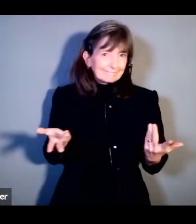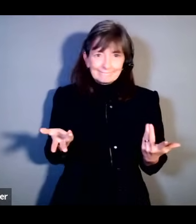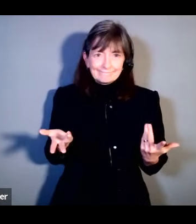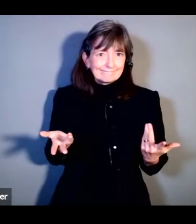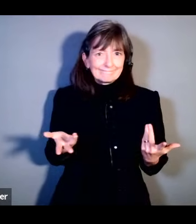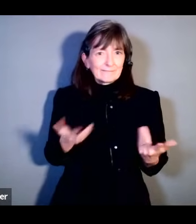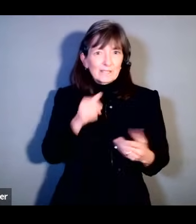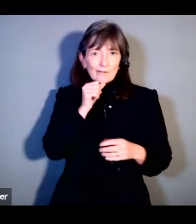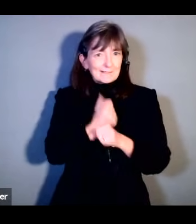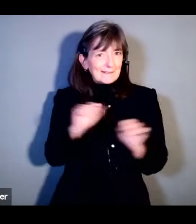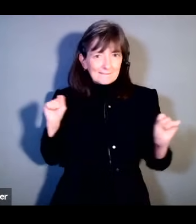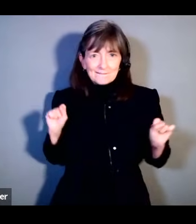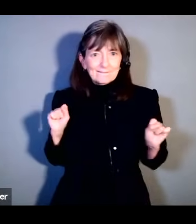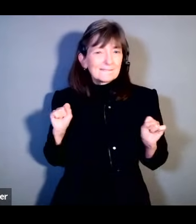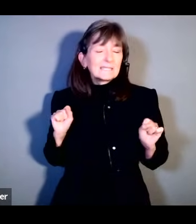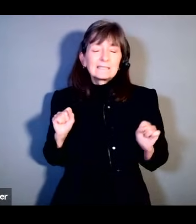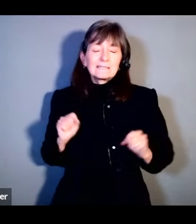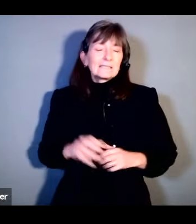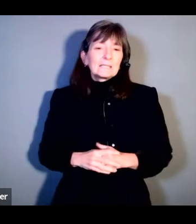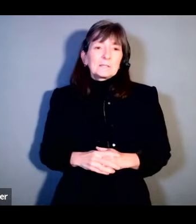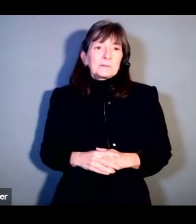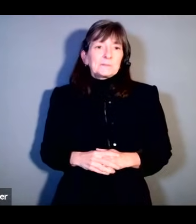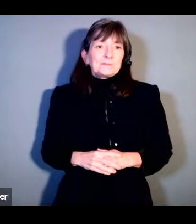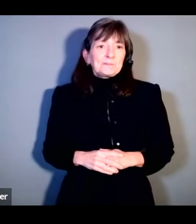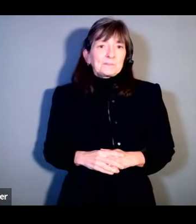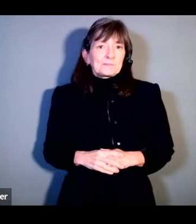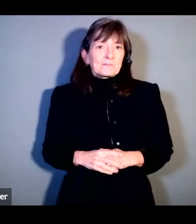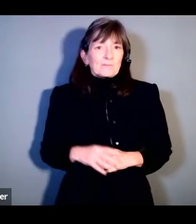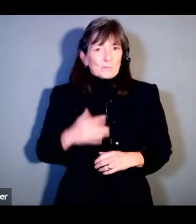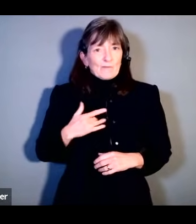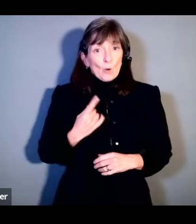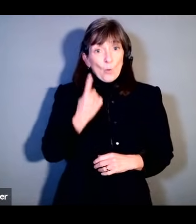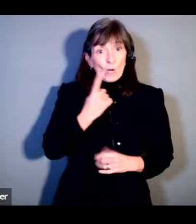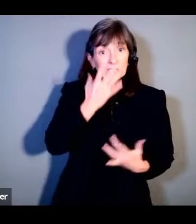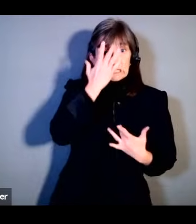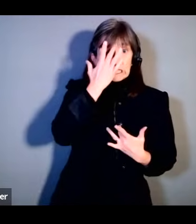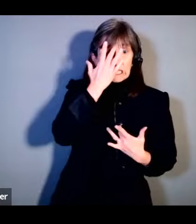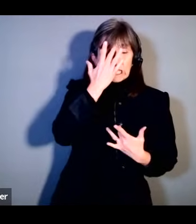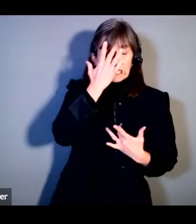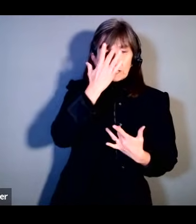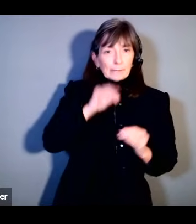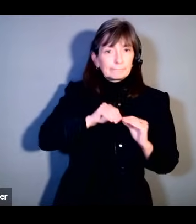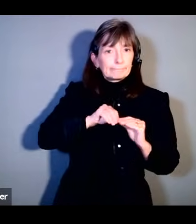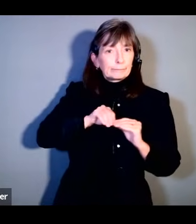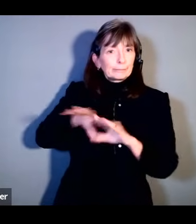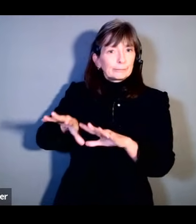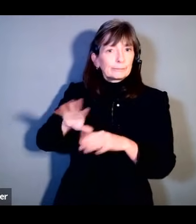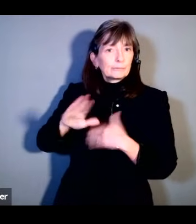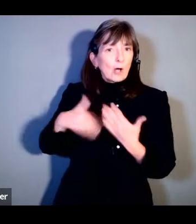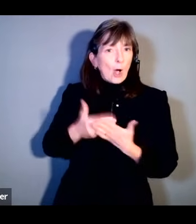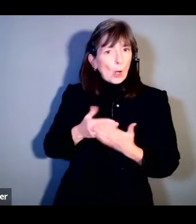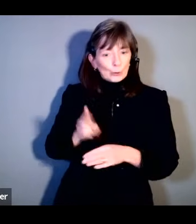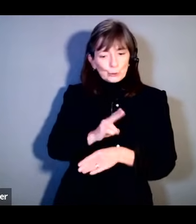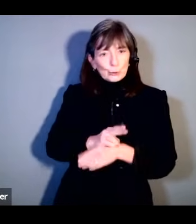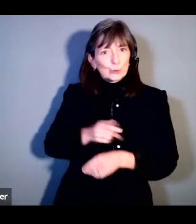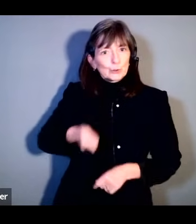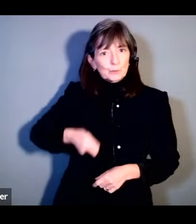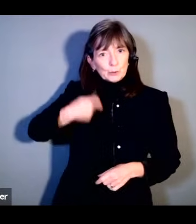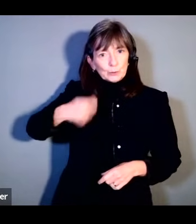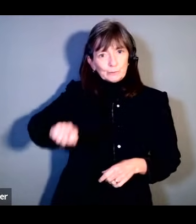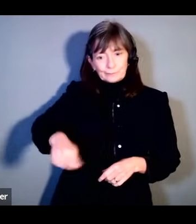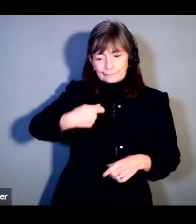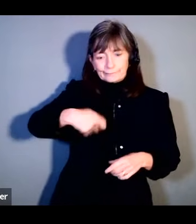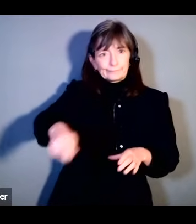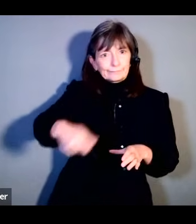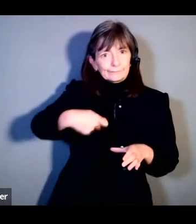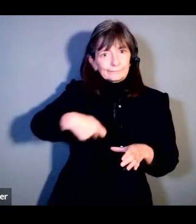there is that risk of being able to transmit COVID in that regard. So, perhaps there's ways